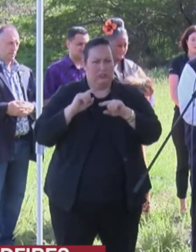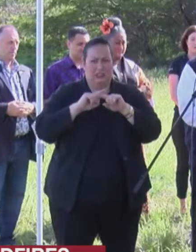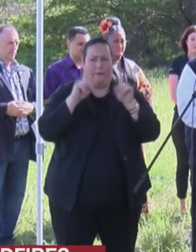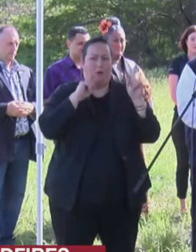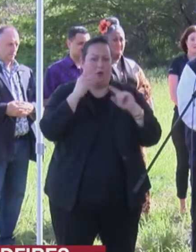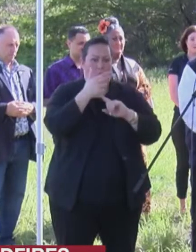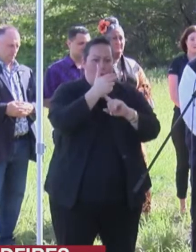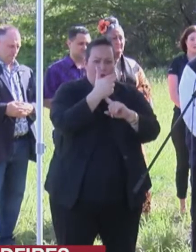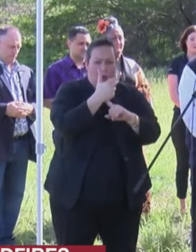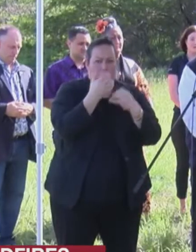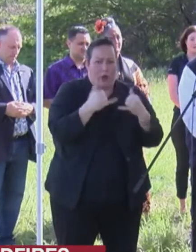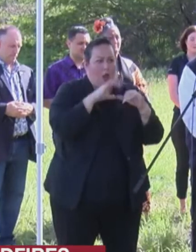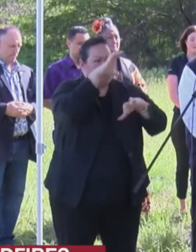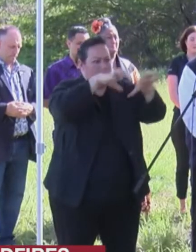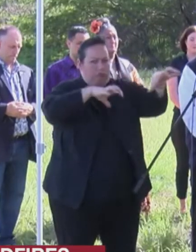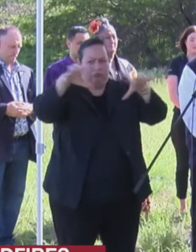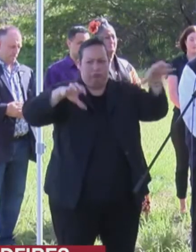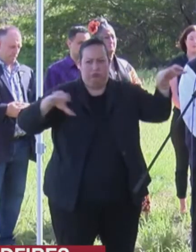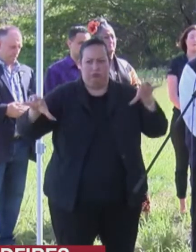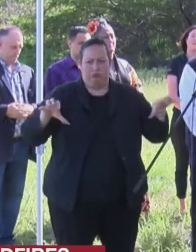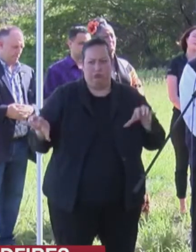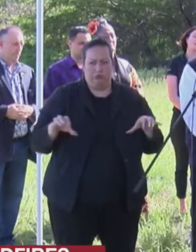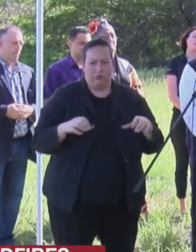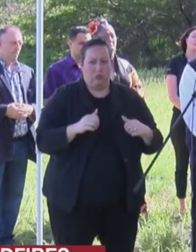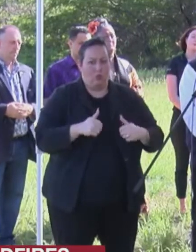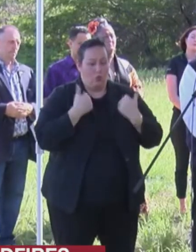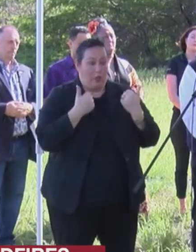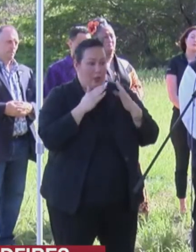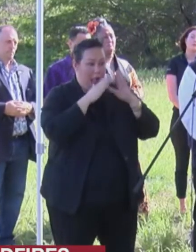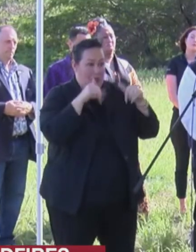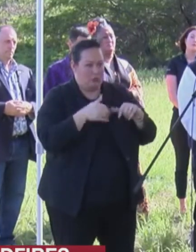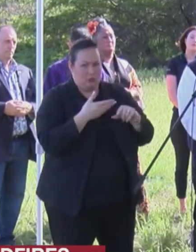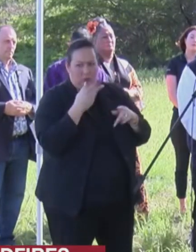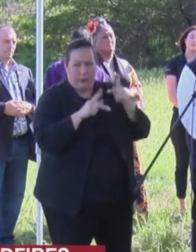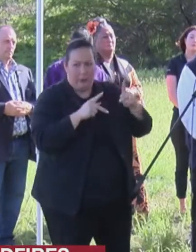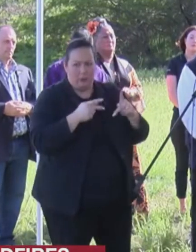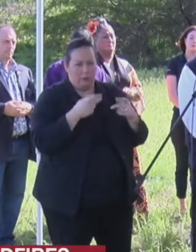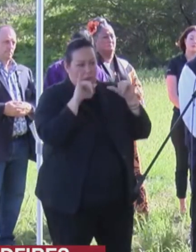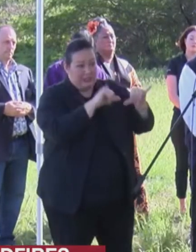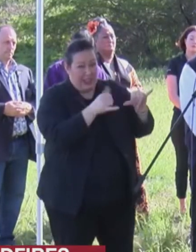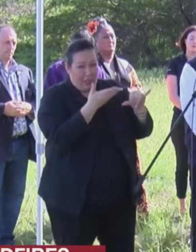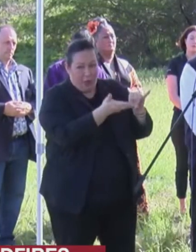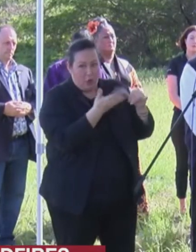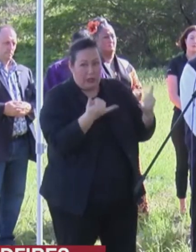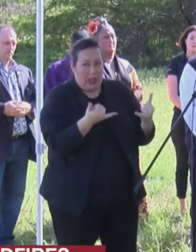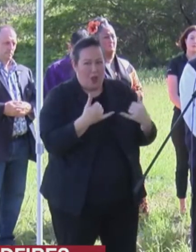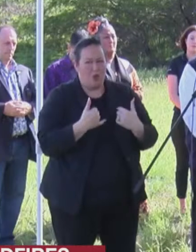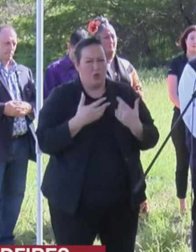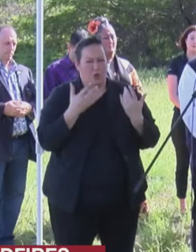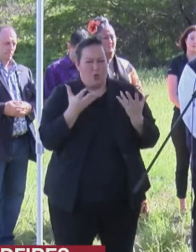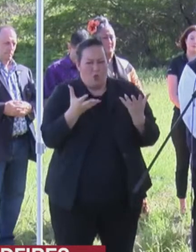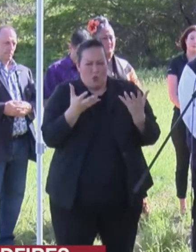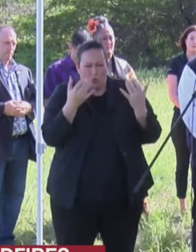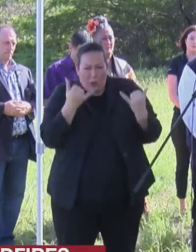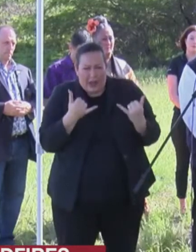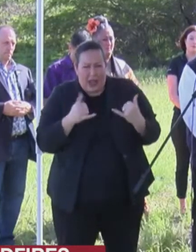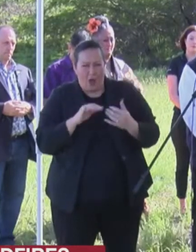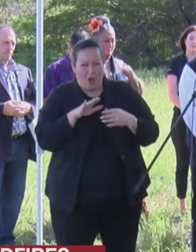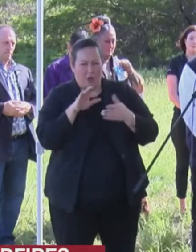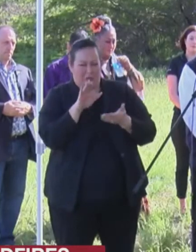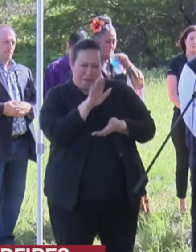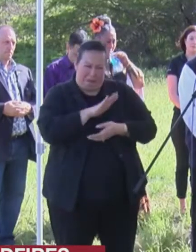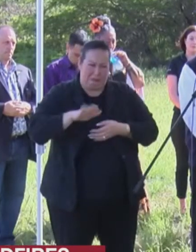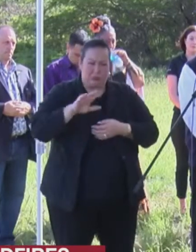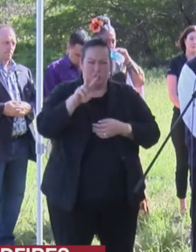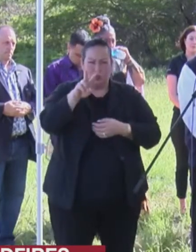Red Cross and the state. We estimate $200 million in FEMA reimbursable costs have been put out so